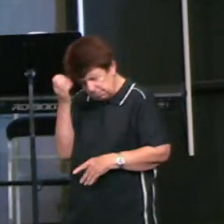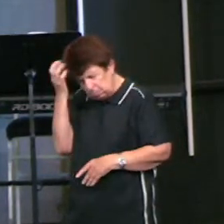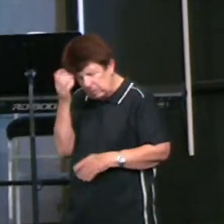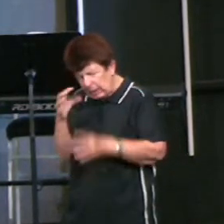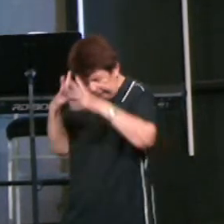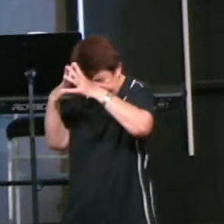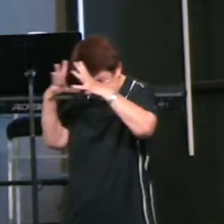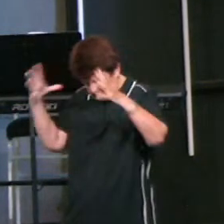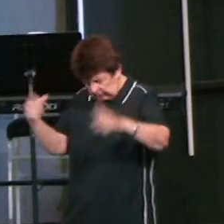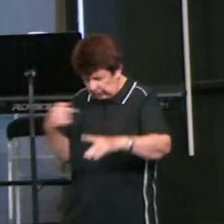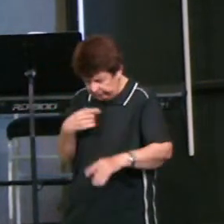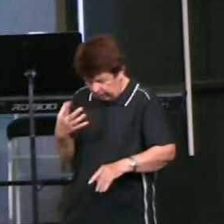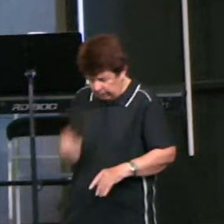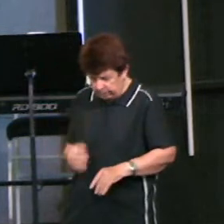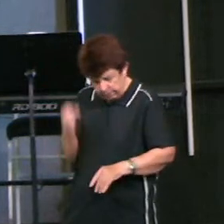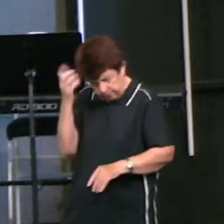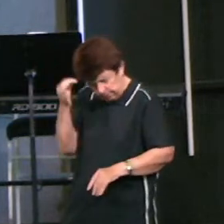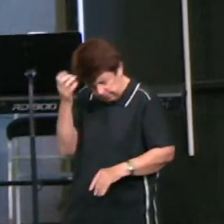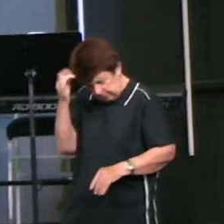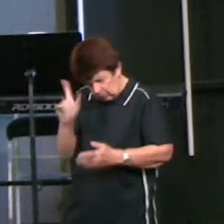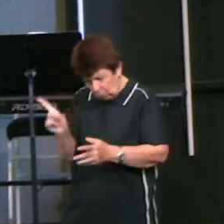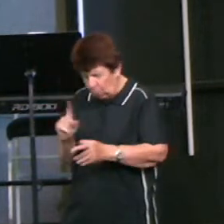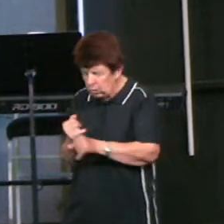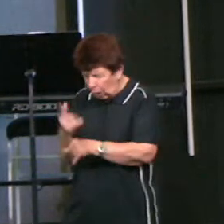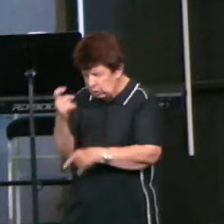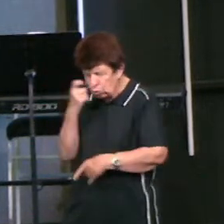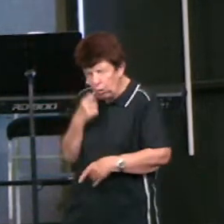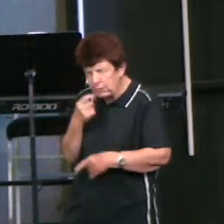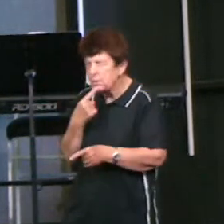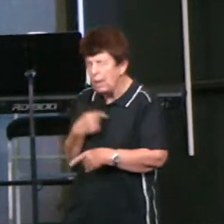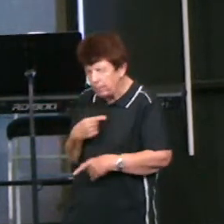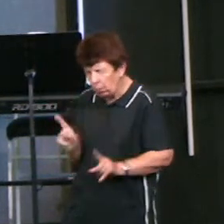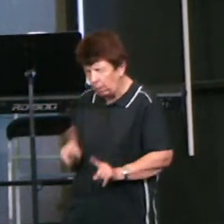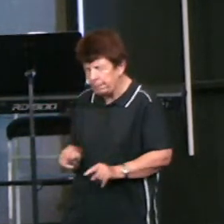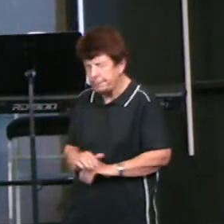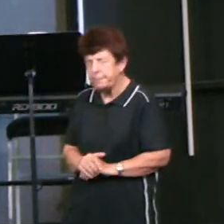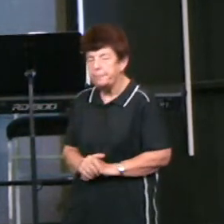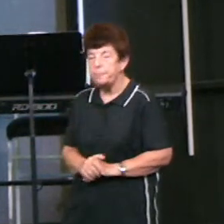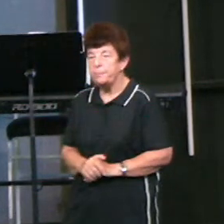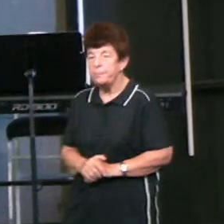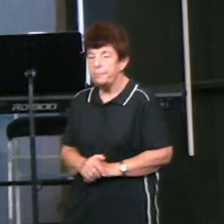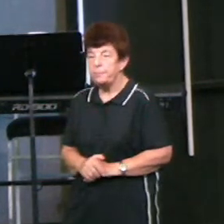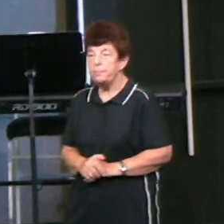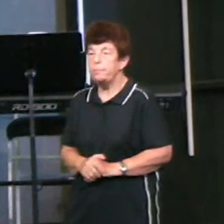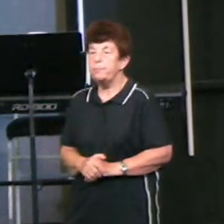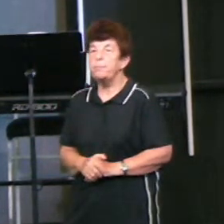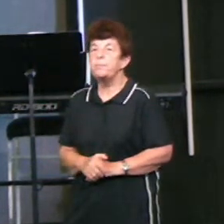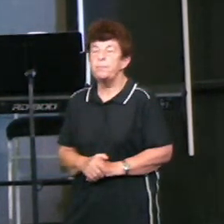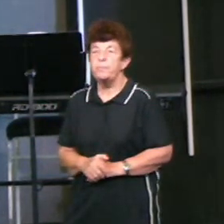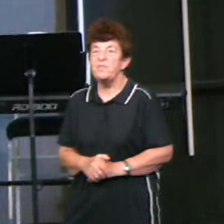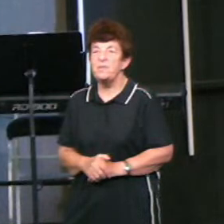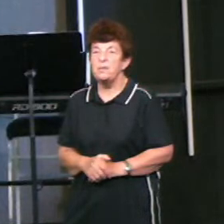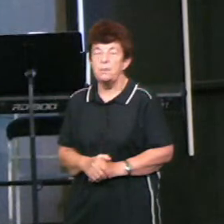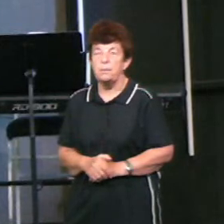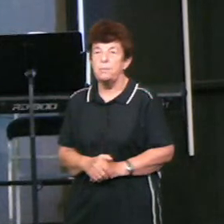vision. He was pondering what it was that God was telling him through this.